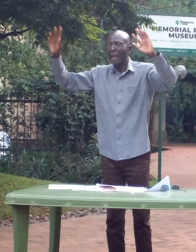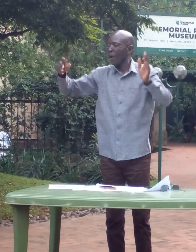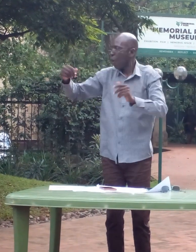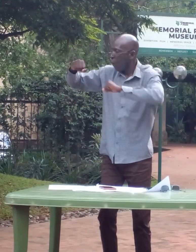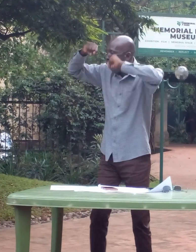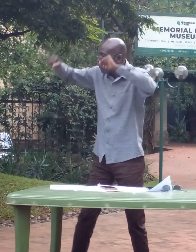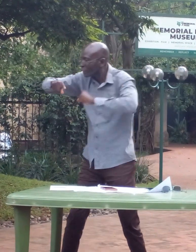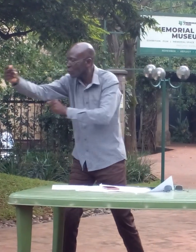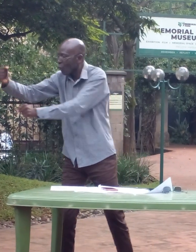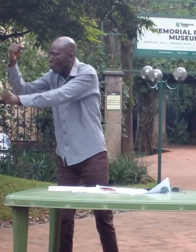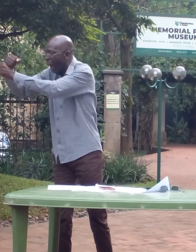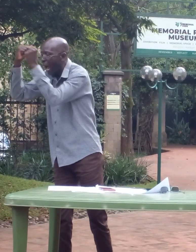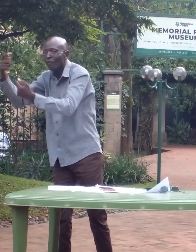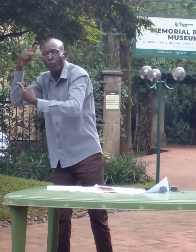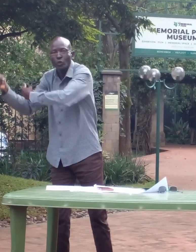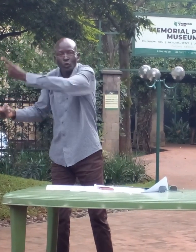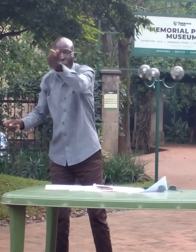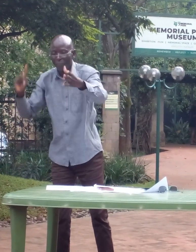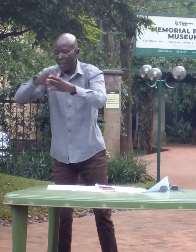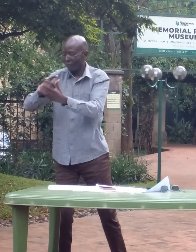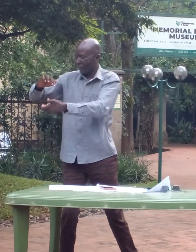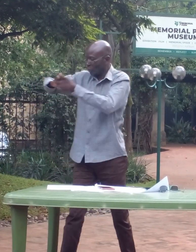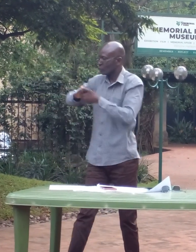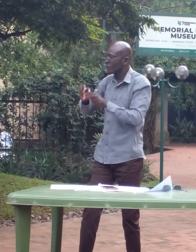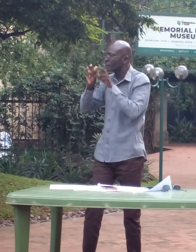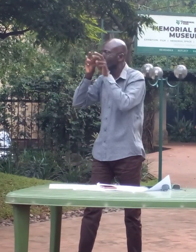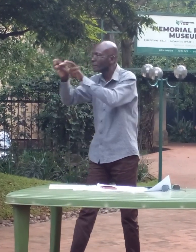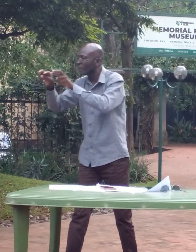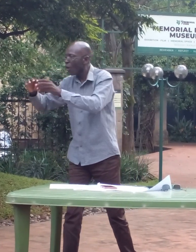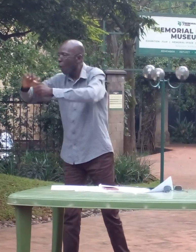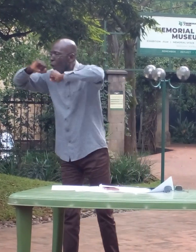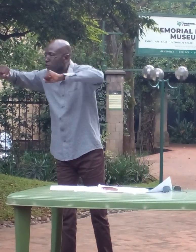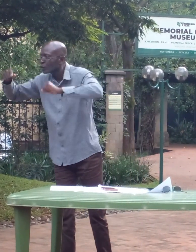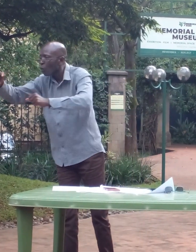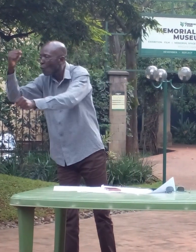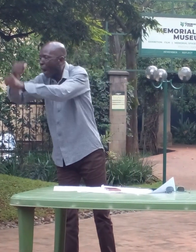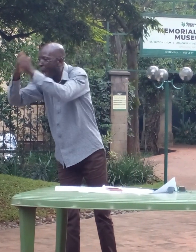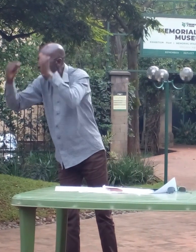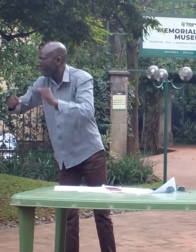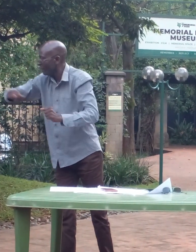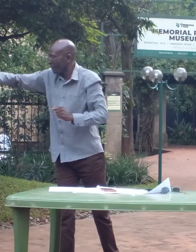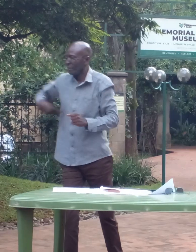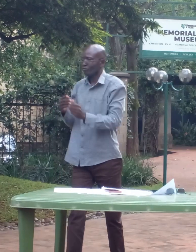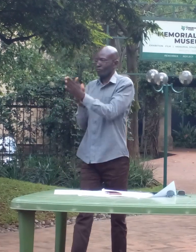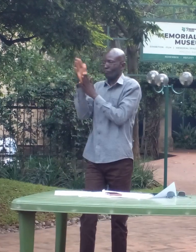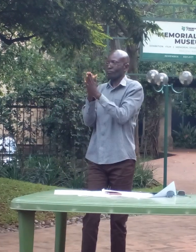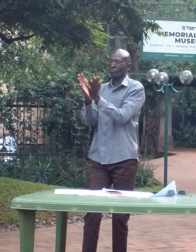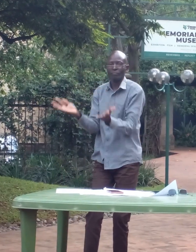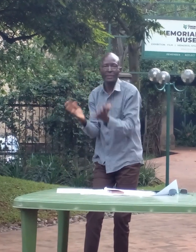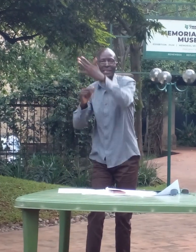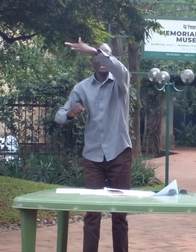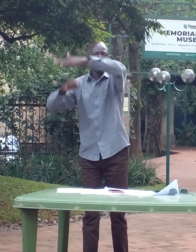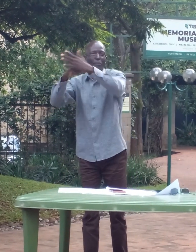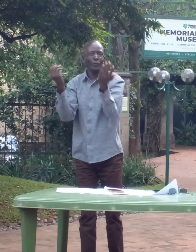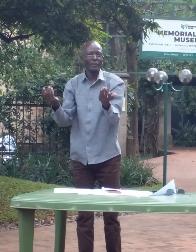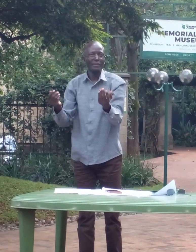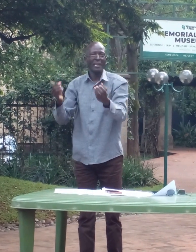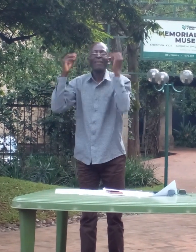hear negative attitudes. We are working hard for the federation to make sure the officials we are very motivated